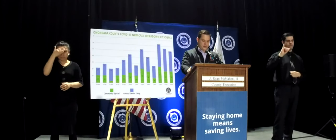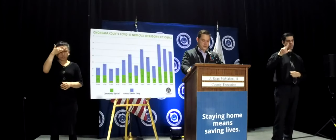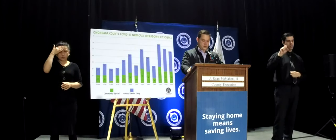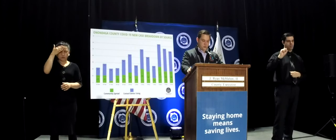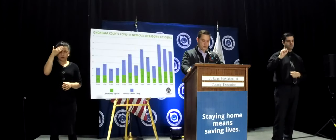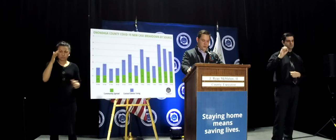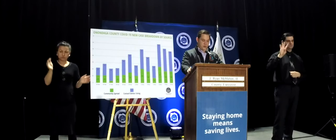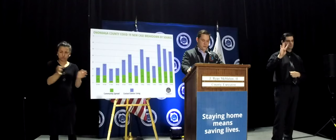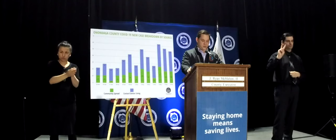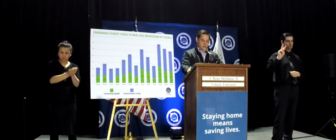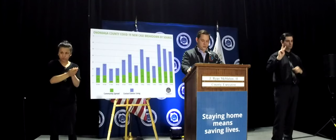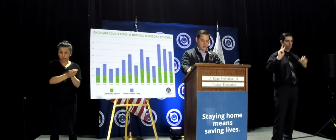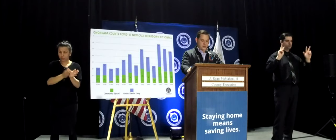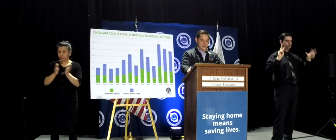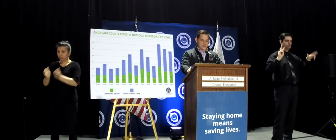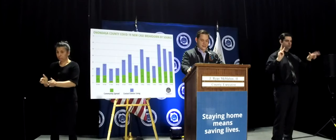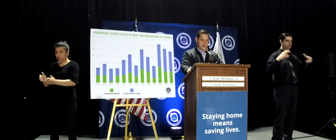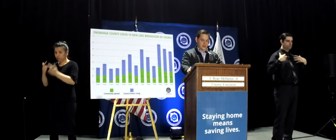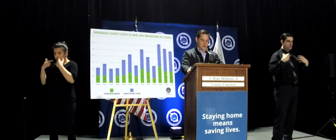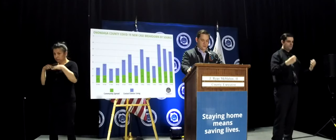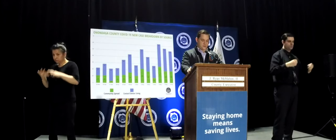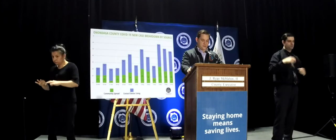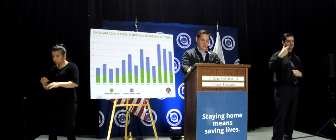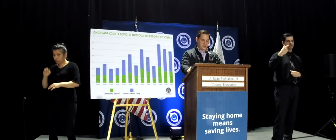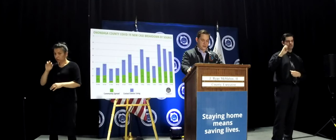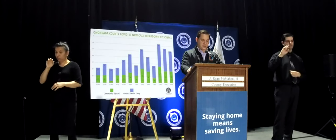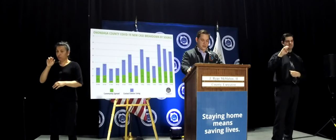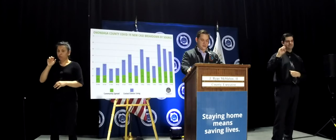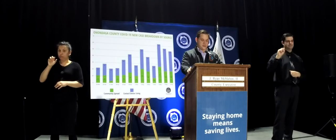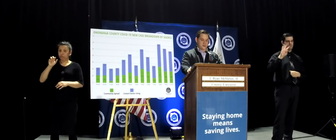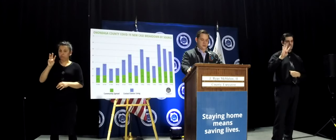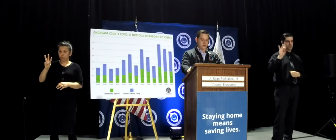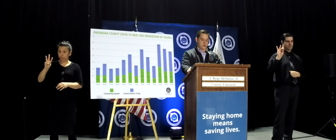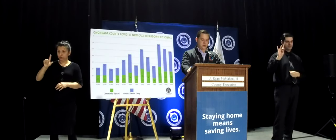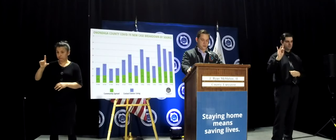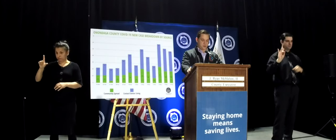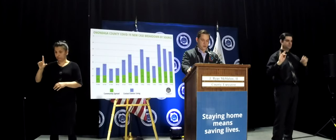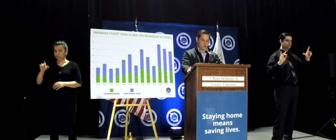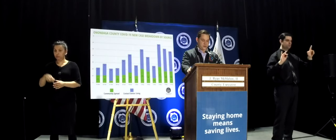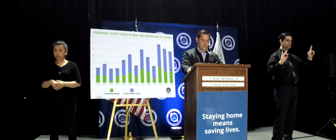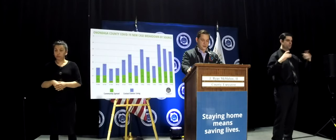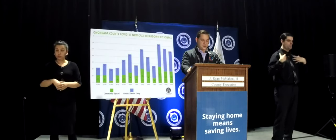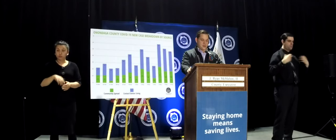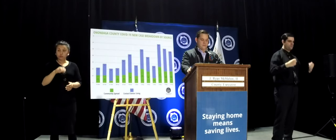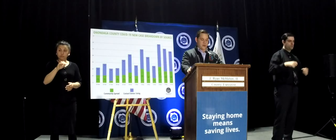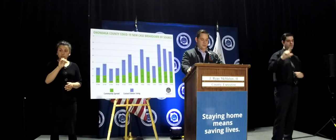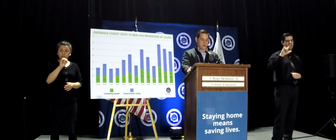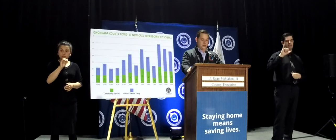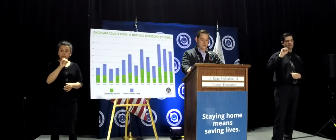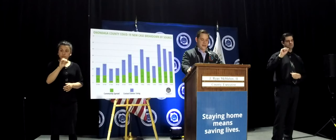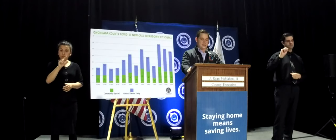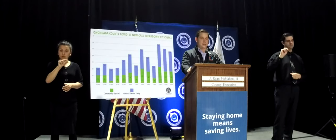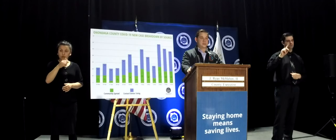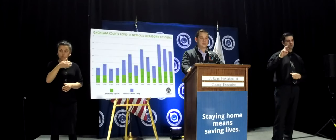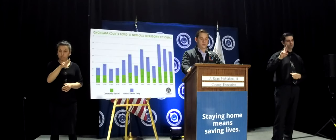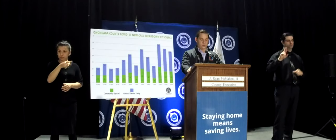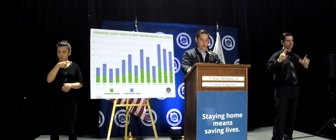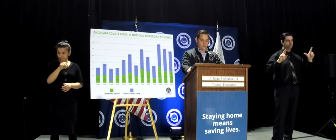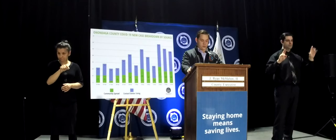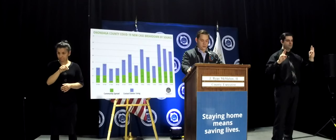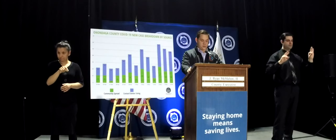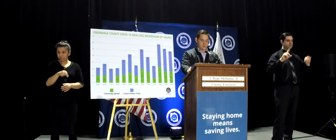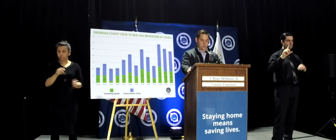23 cases, 20 recoveries. Skaneateles, 15 cases, 13 recoveries. Van Buren, 10 cases,